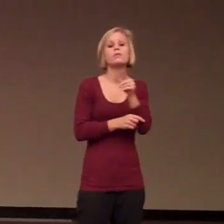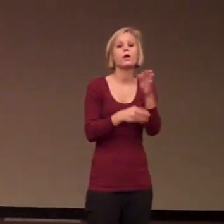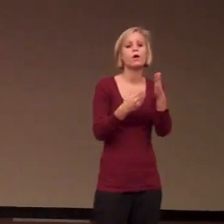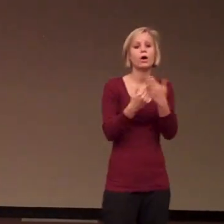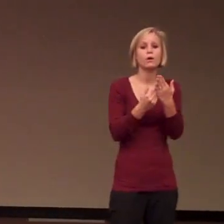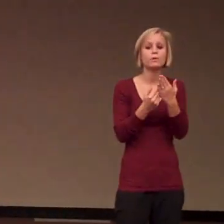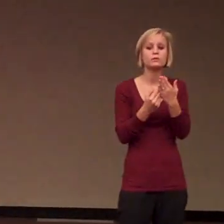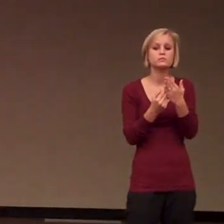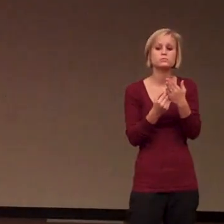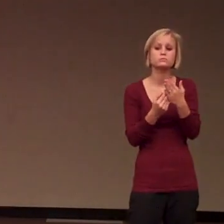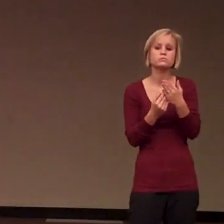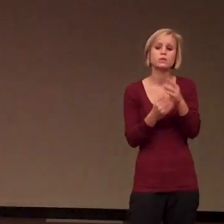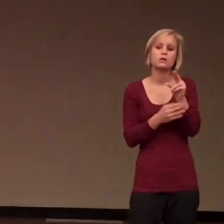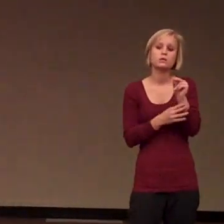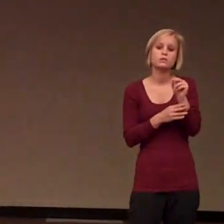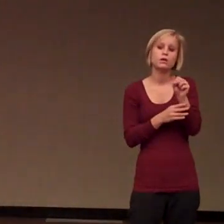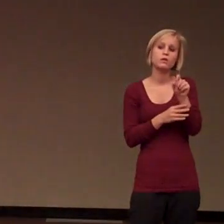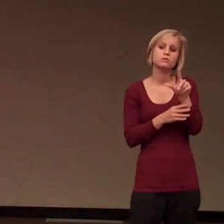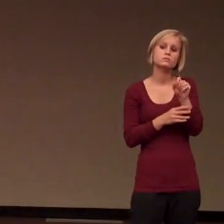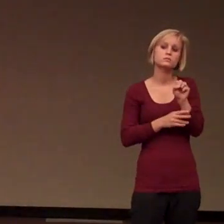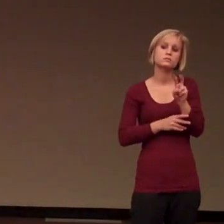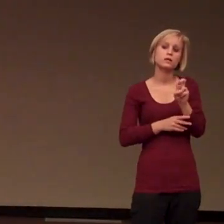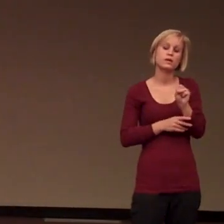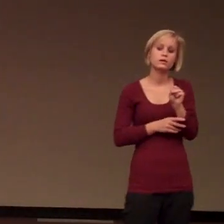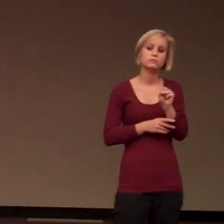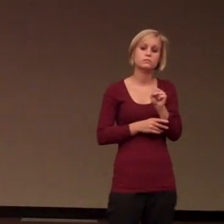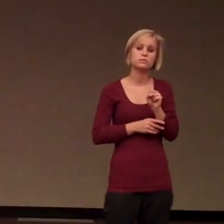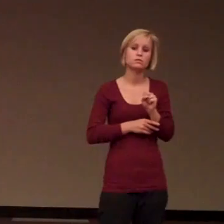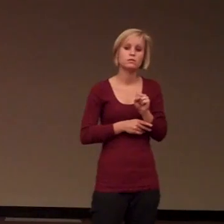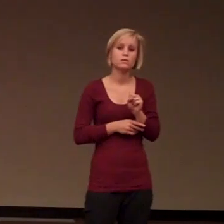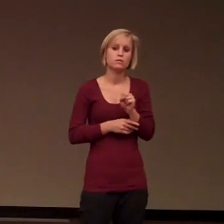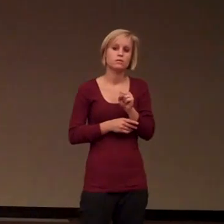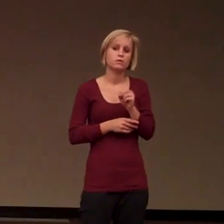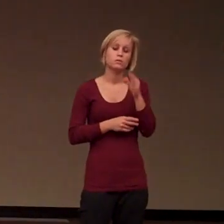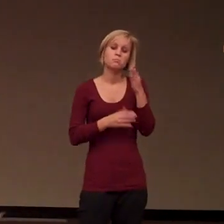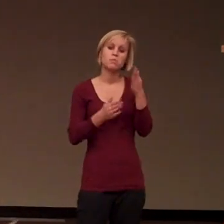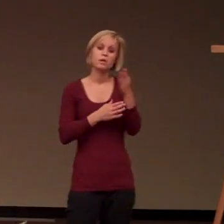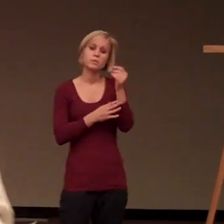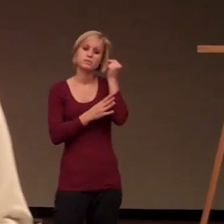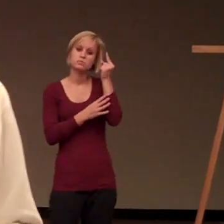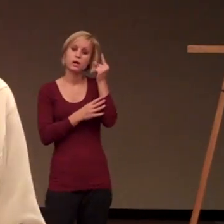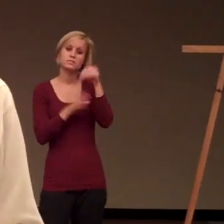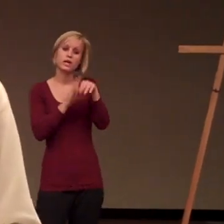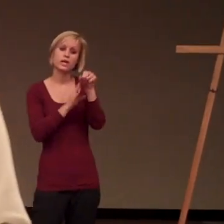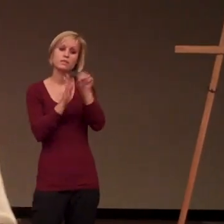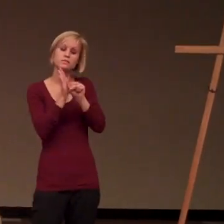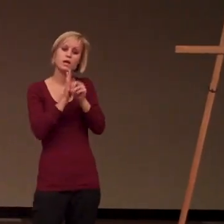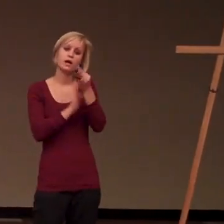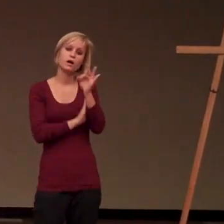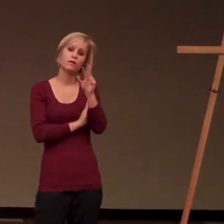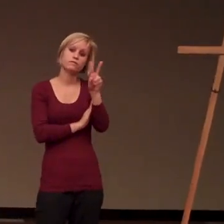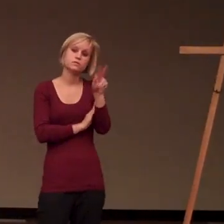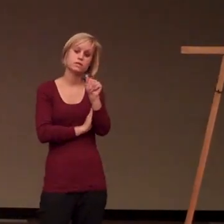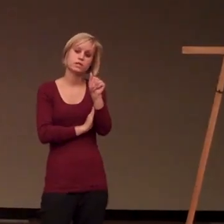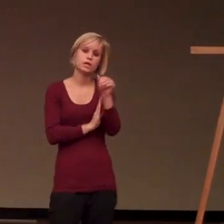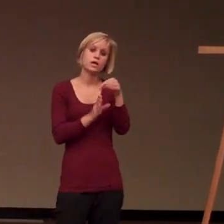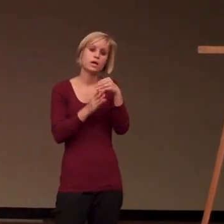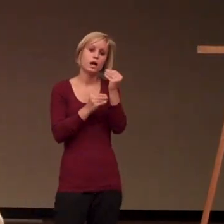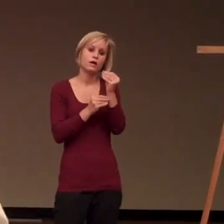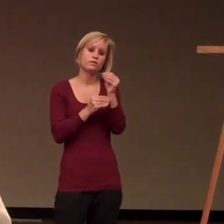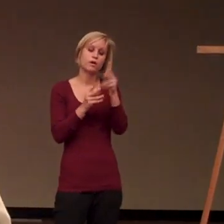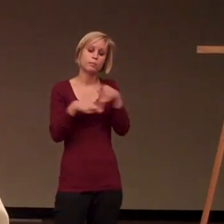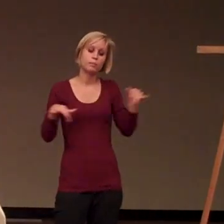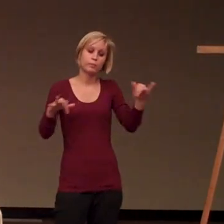slaves in this. In fact, you would probably be surprised that in the state of Virginia, out of a